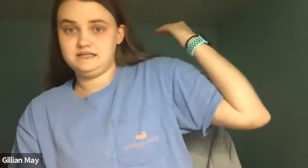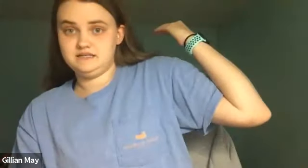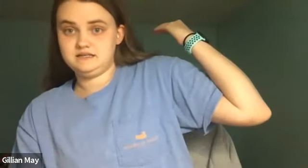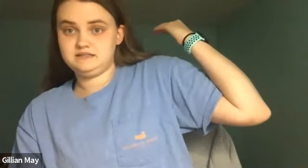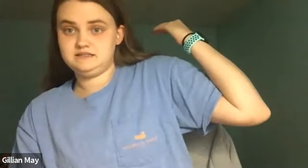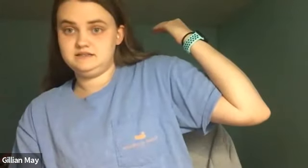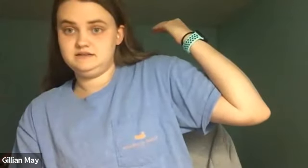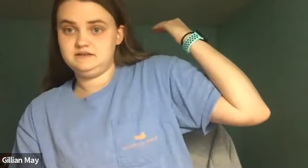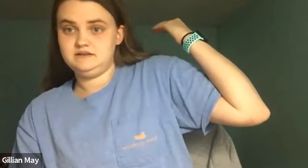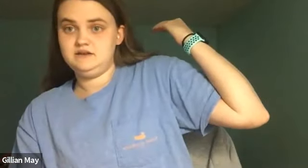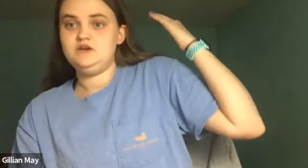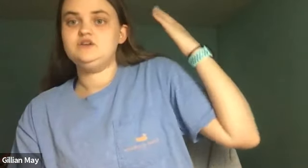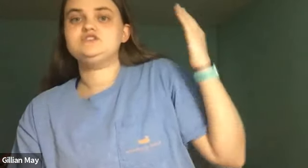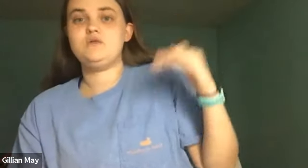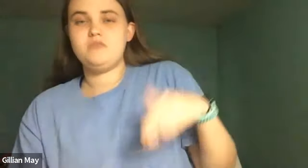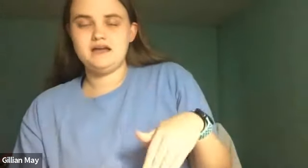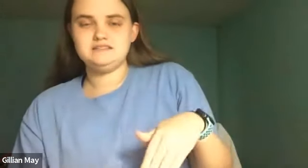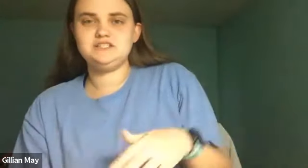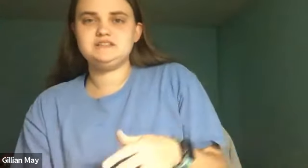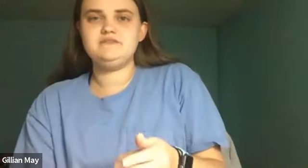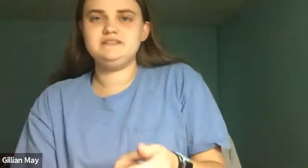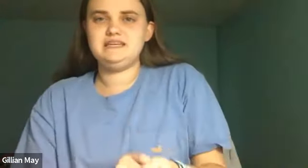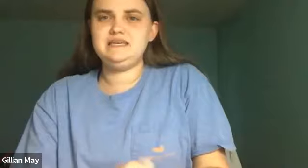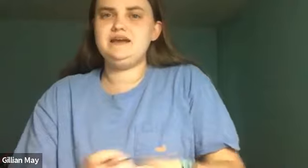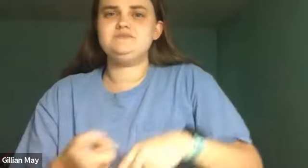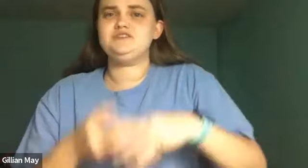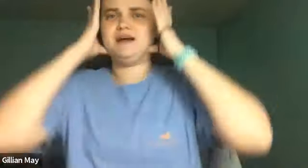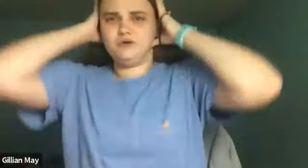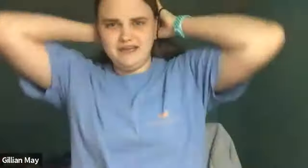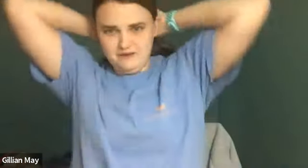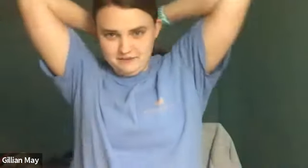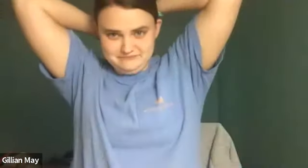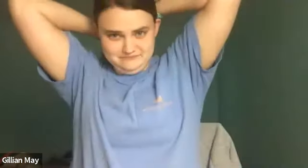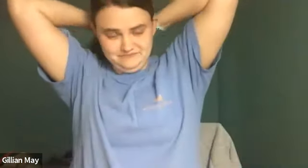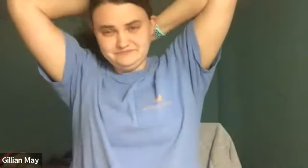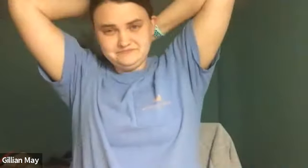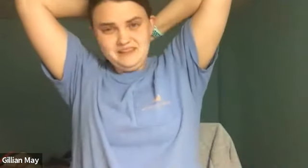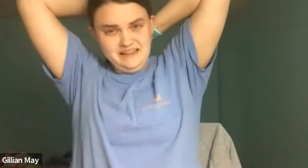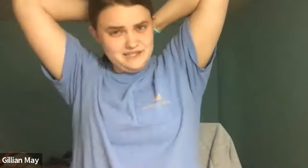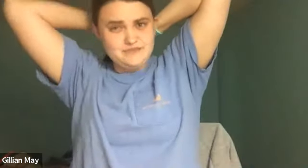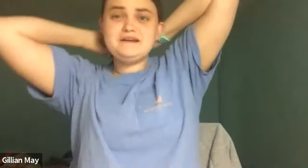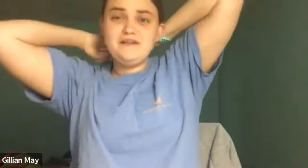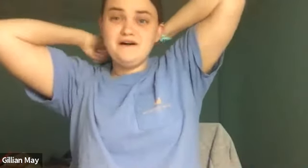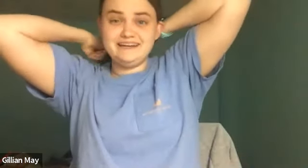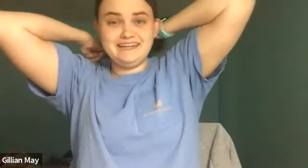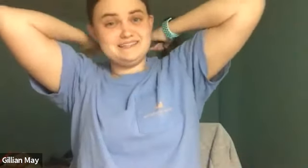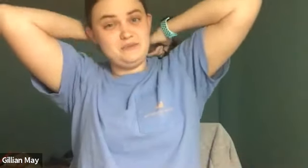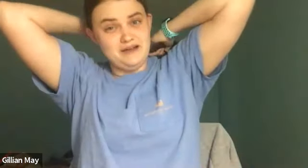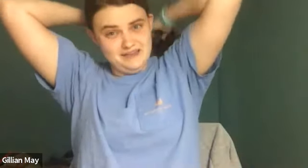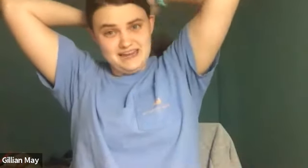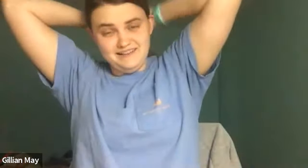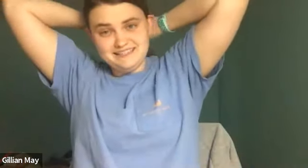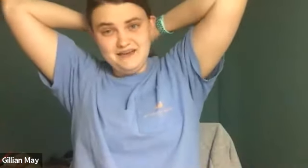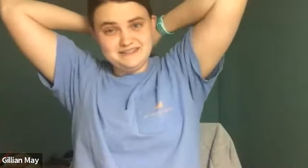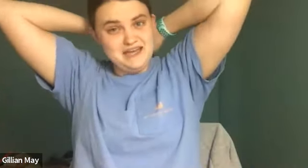behind us. So that's just kind of a key. I'm sorry, I got to put my hair up. It's very long and it gets in the way, and I like to have it down,